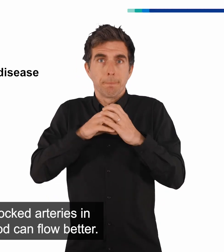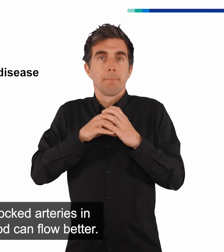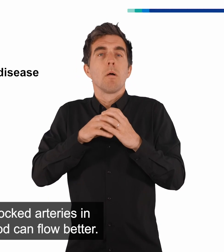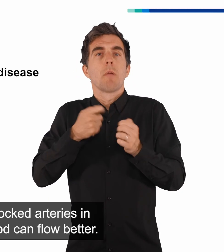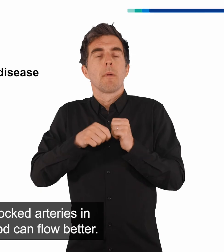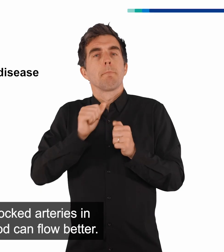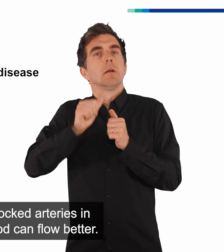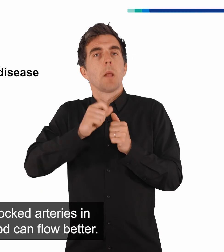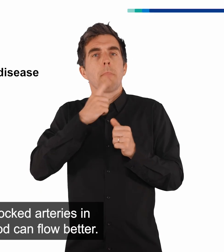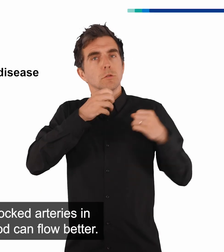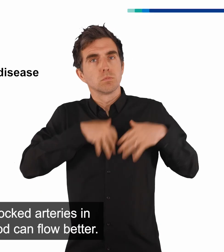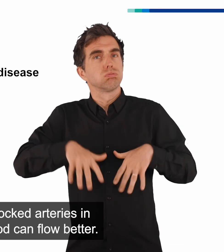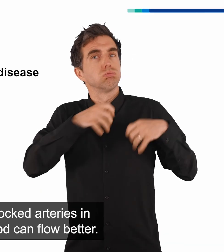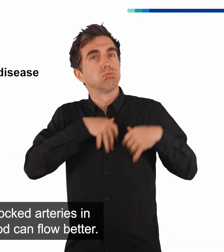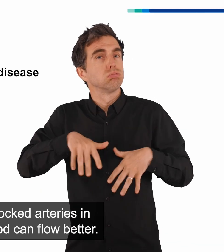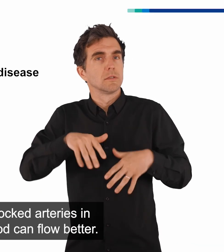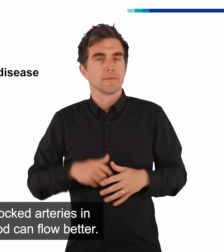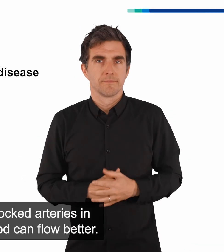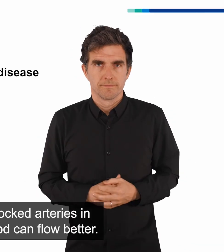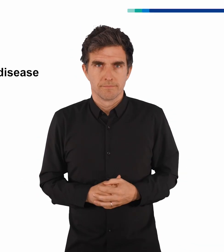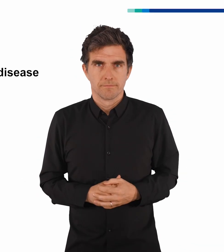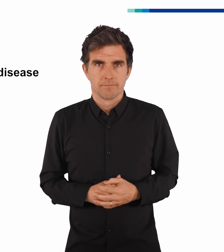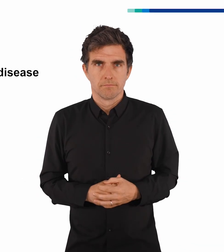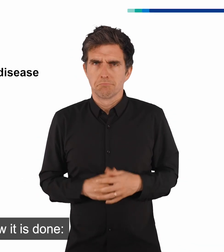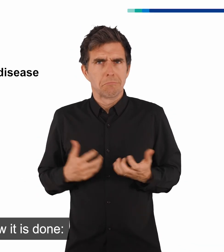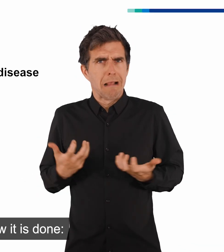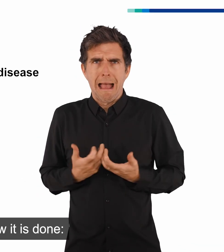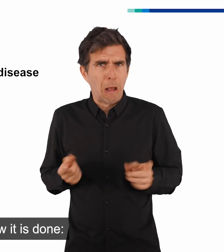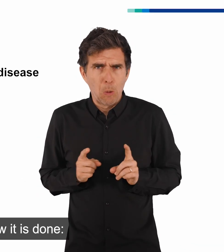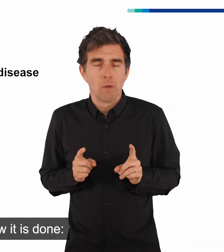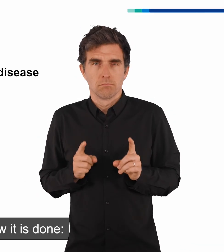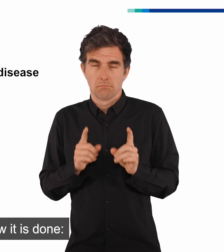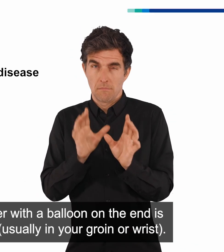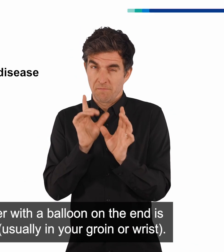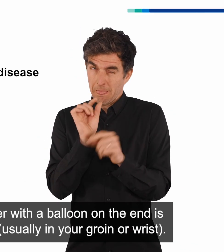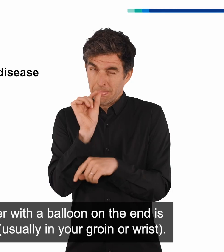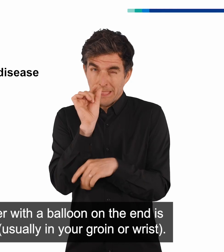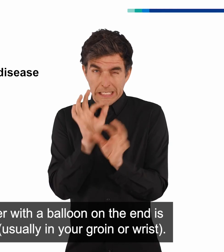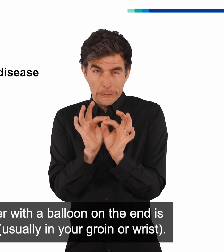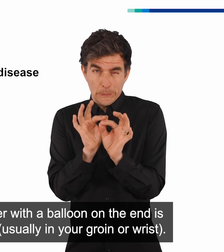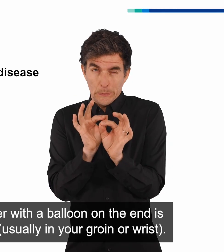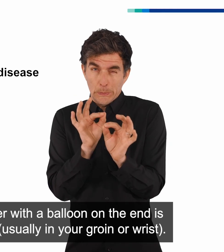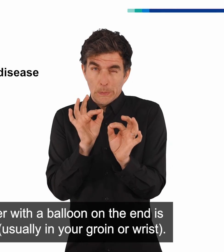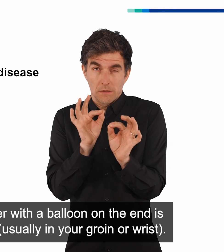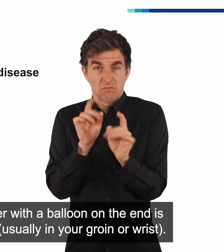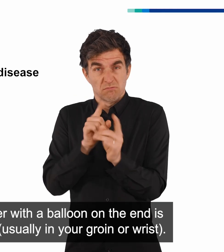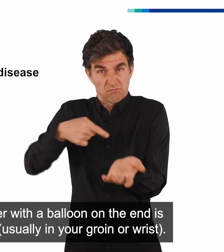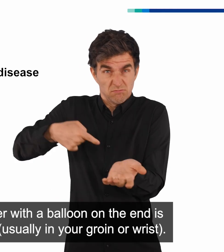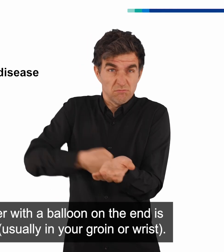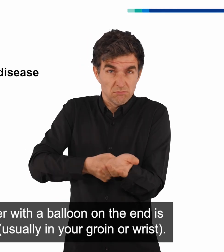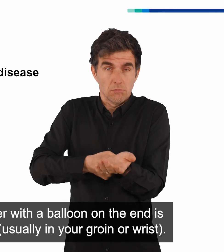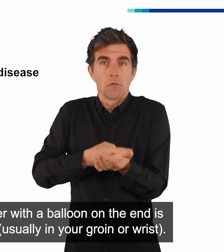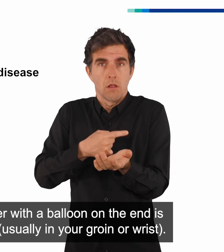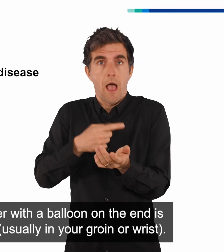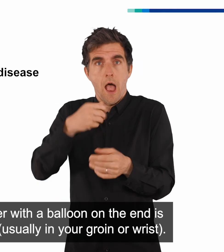the blocked artery in your heart. The balloon is inflated to widen the artery by pushing the blockage, plaque,